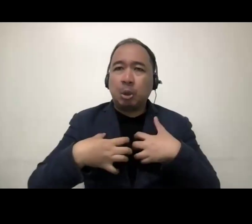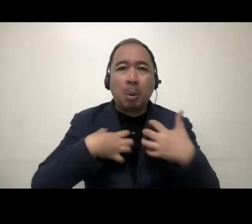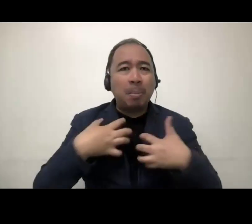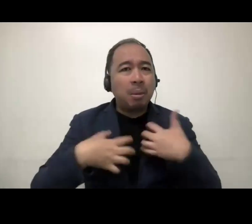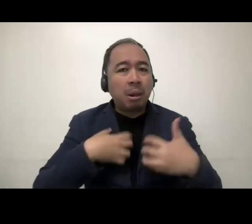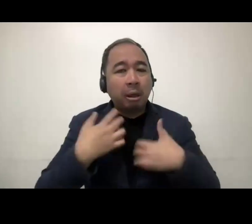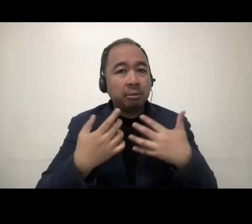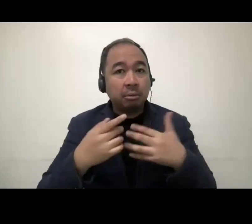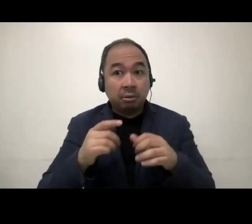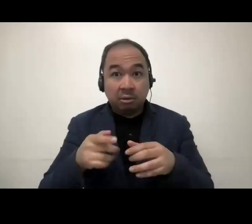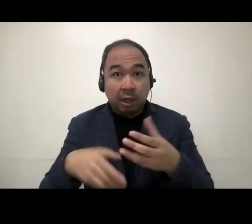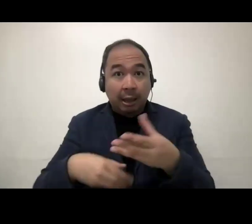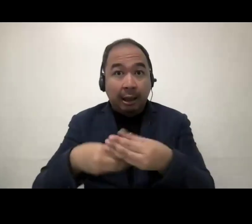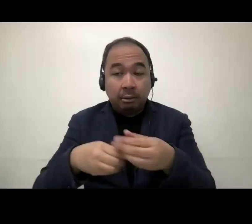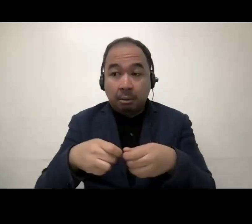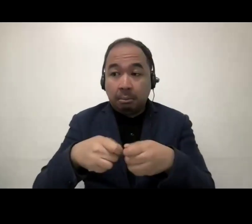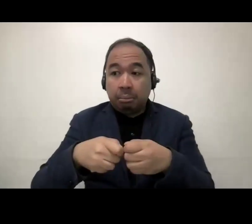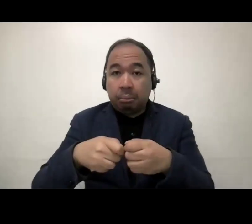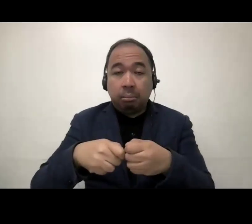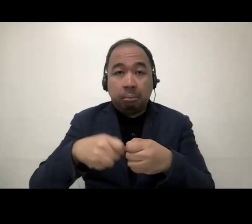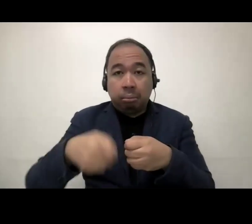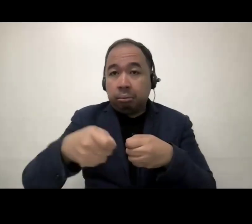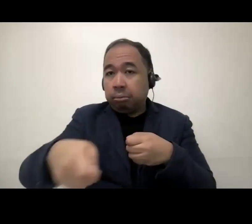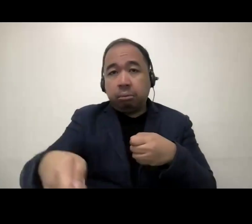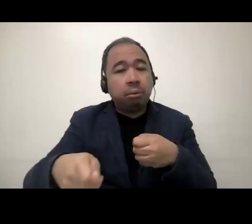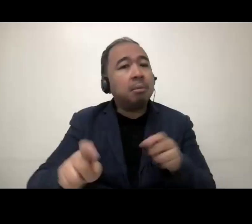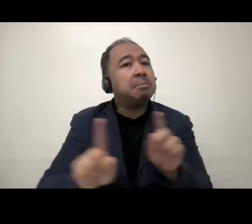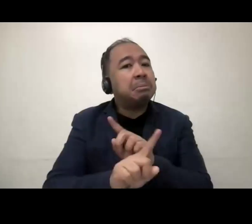There's this real question that keeps coming up around accessibility.